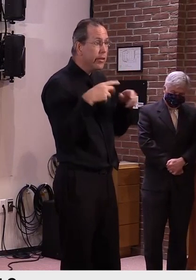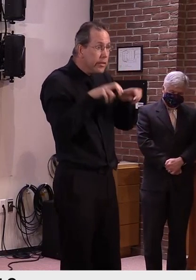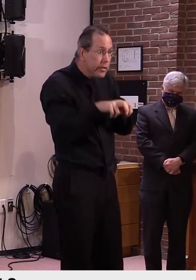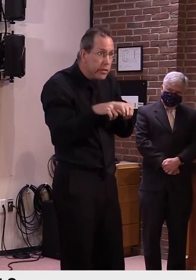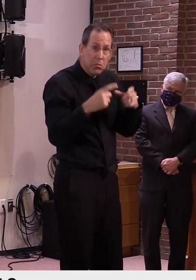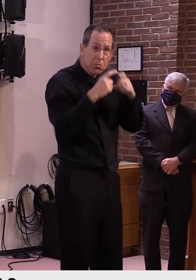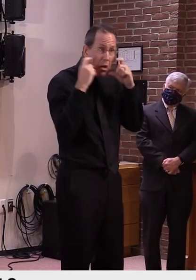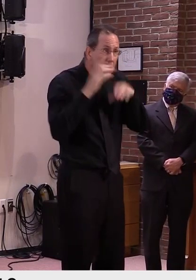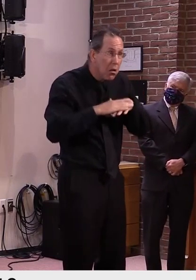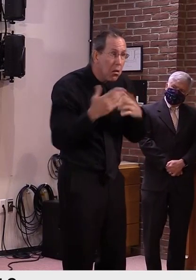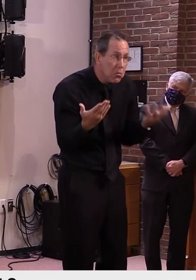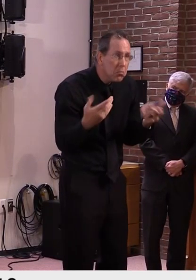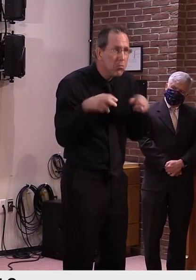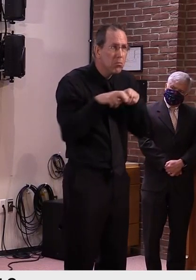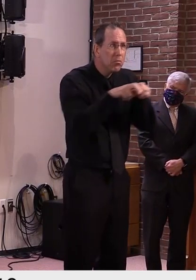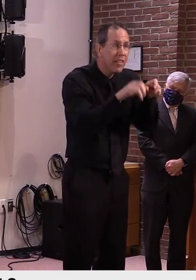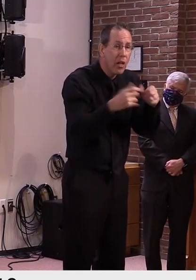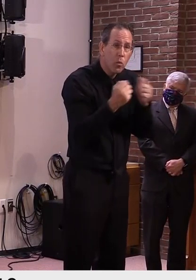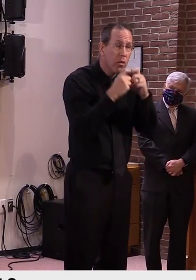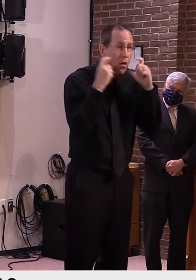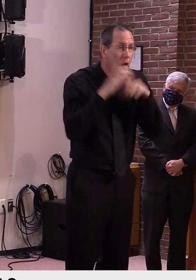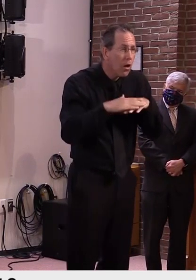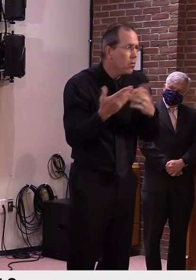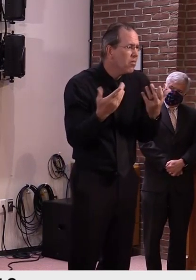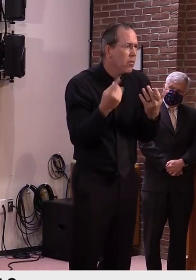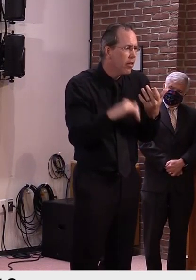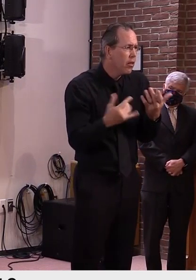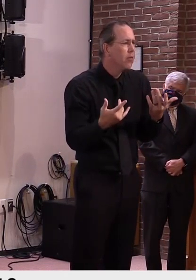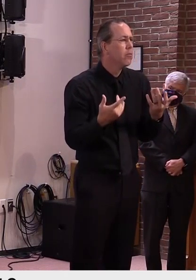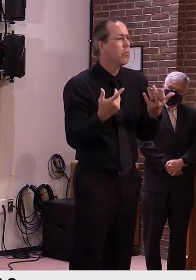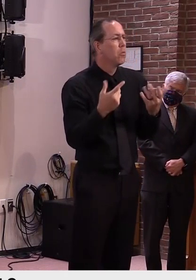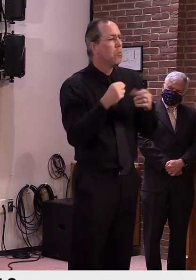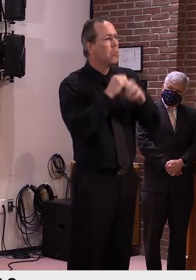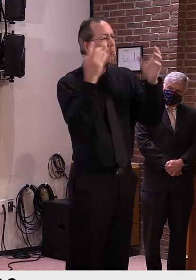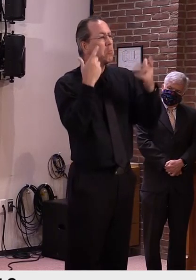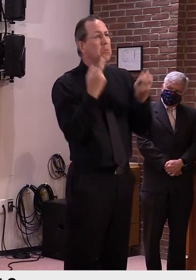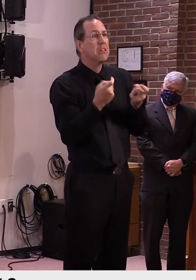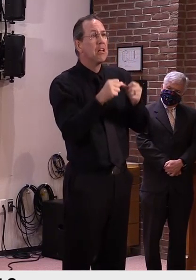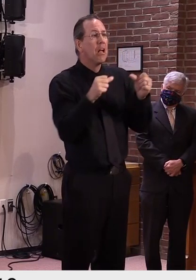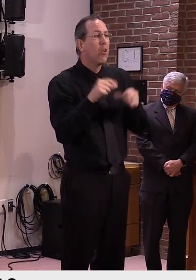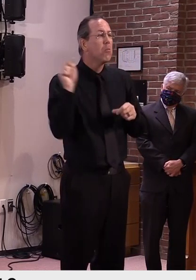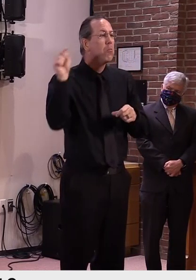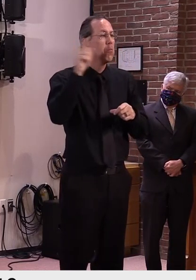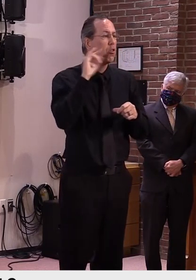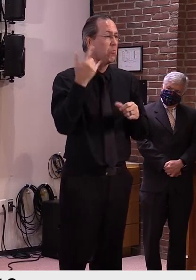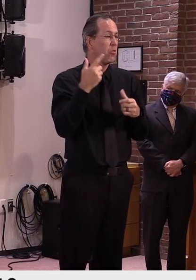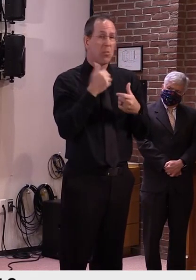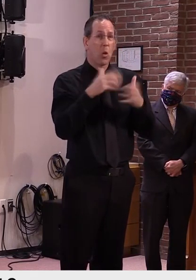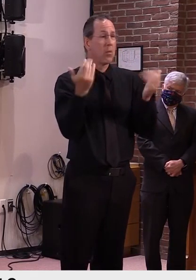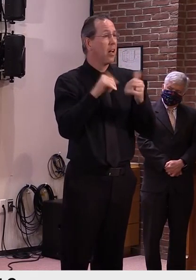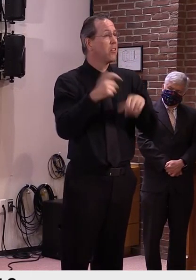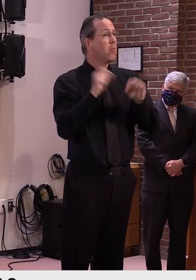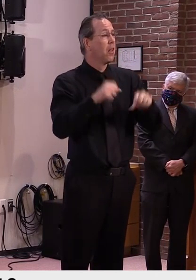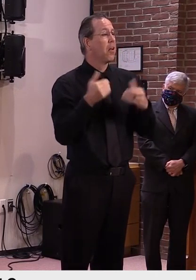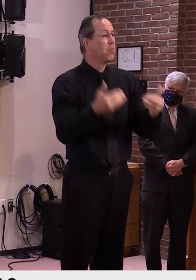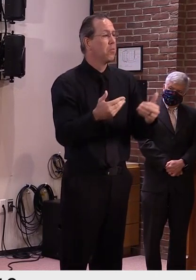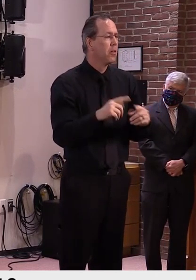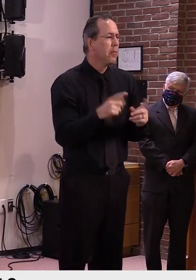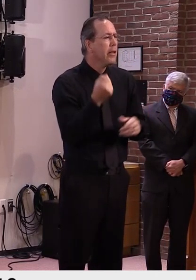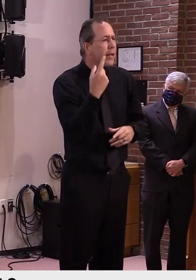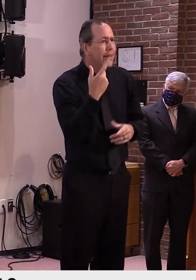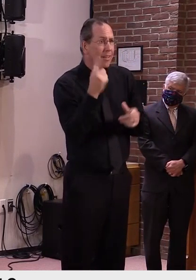on, I believe they could open at this point. There's the mass gathering, I think, that you're